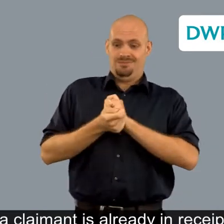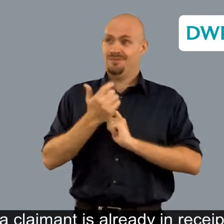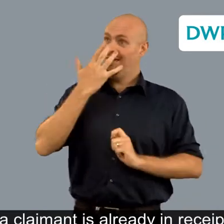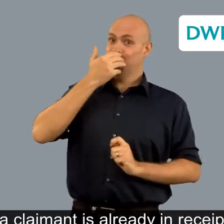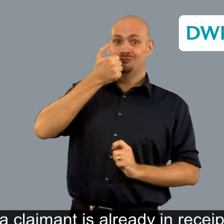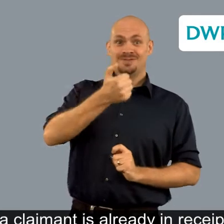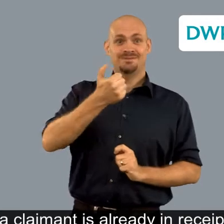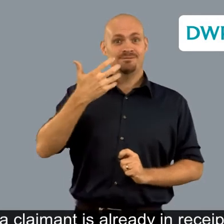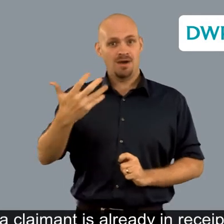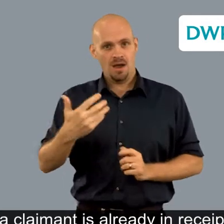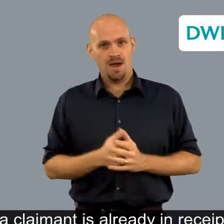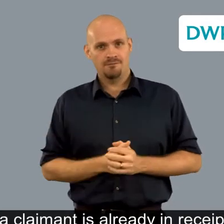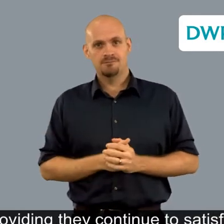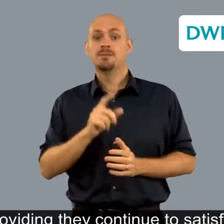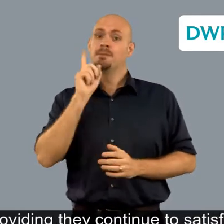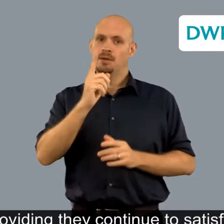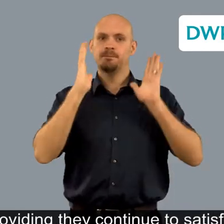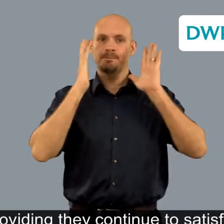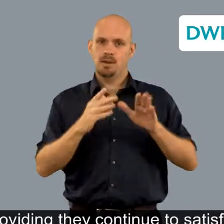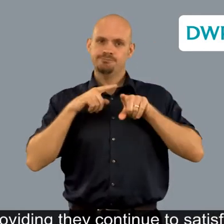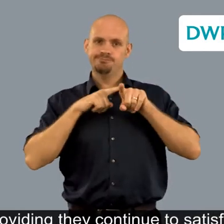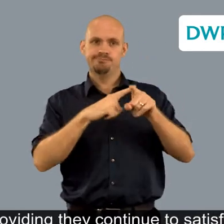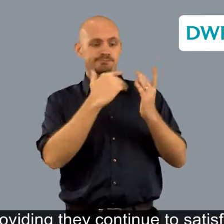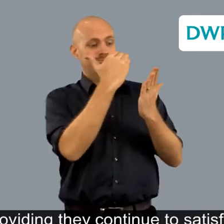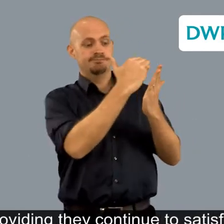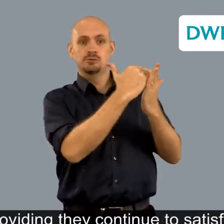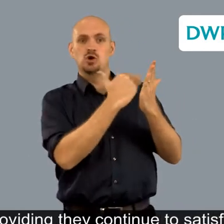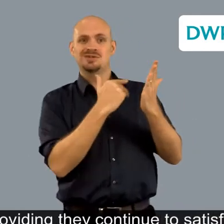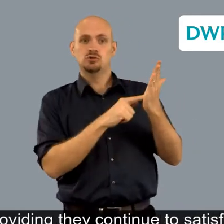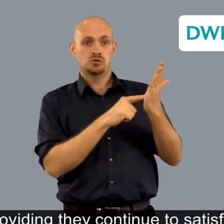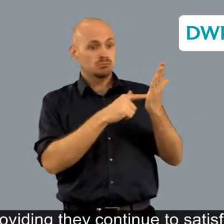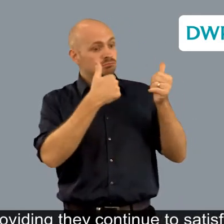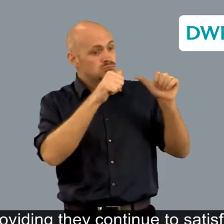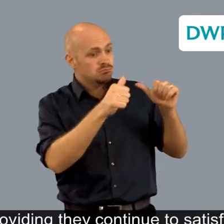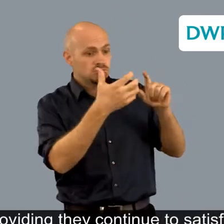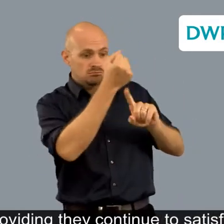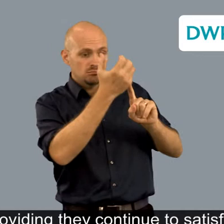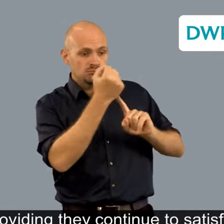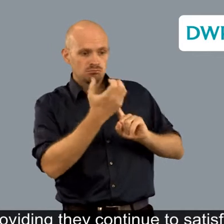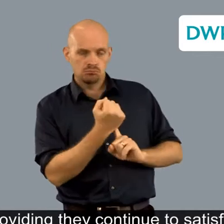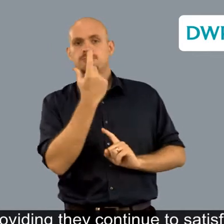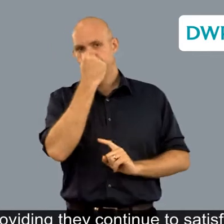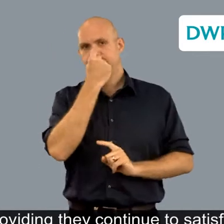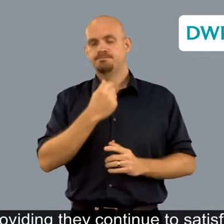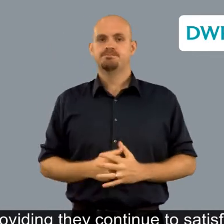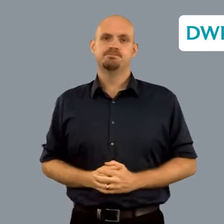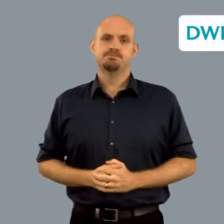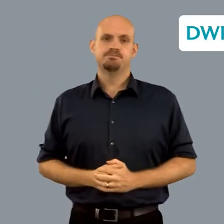turn 65, providing they continue to satisfy the conditions of entitlement.